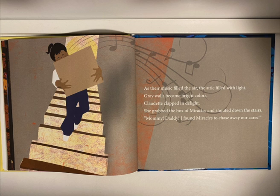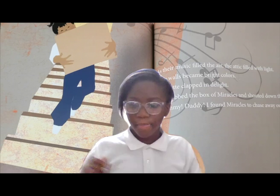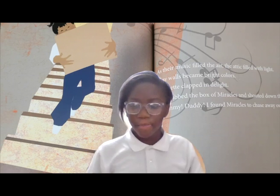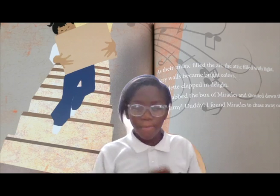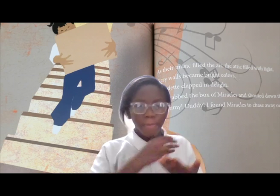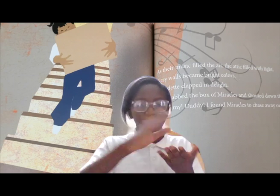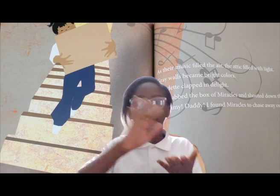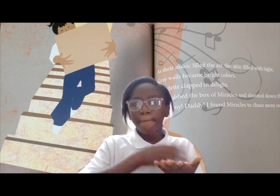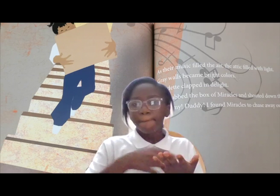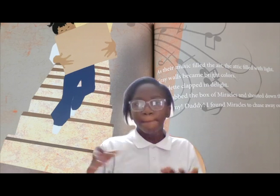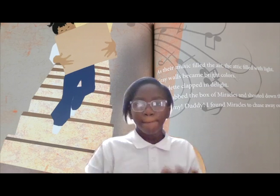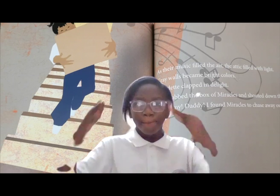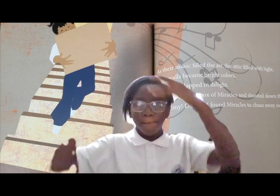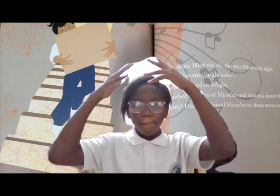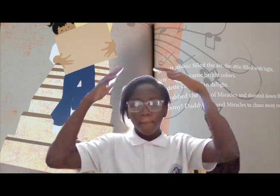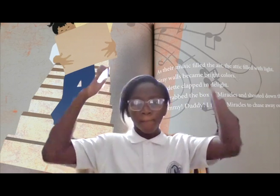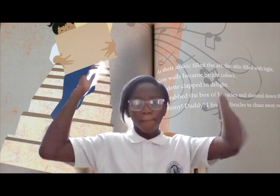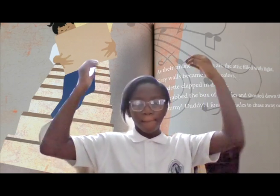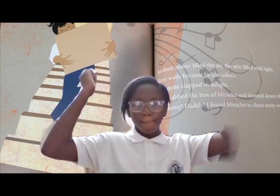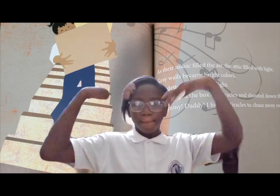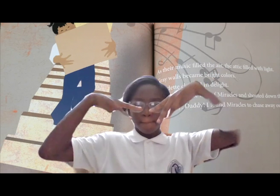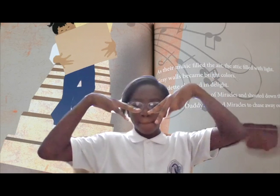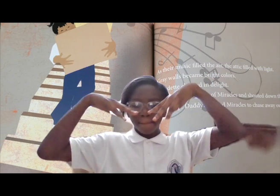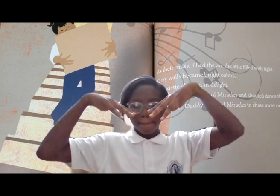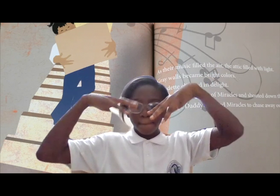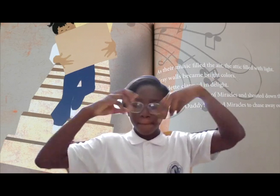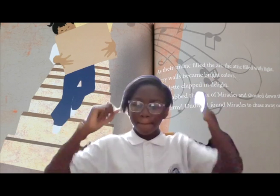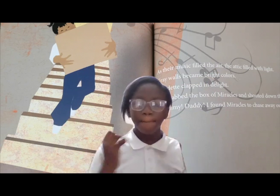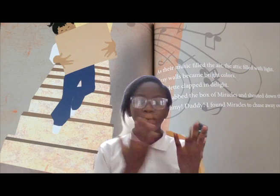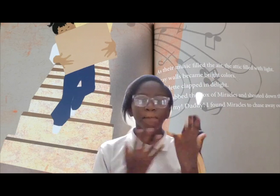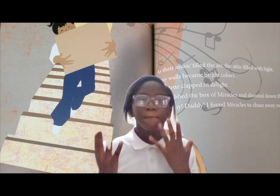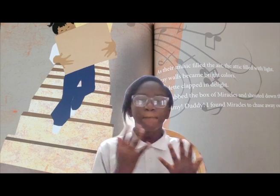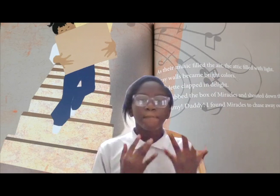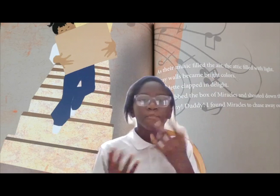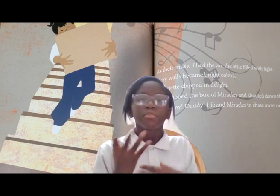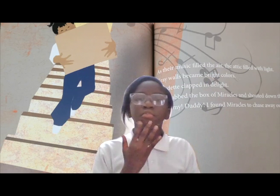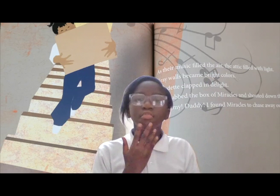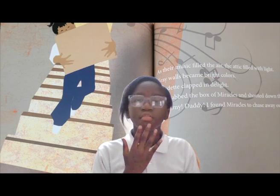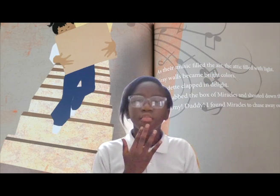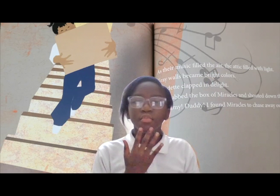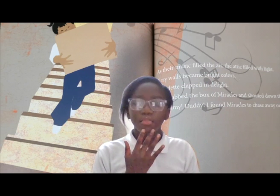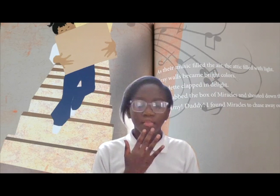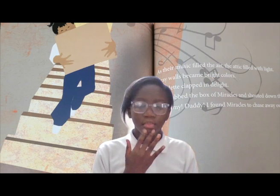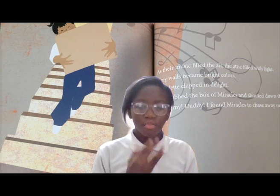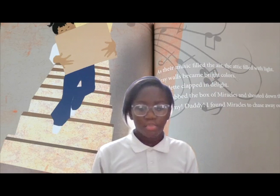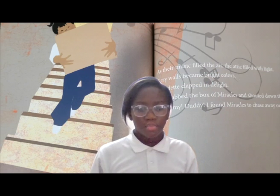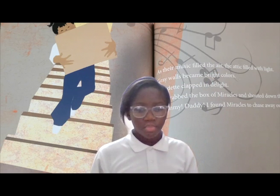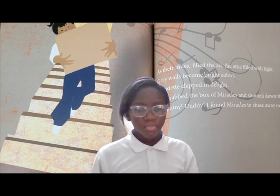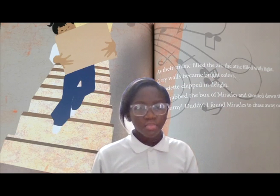Music filled the air. The attic filled with light. Gray walls became bright colors. Claudette clapped in delight.